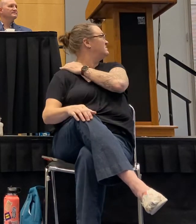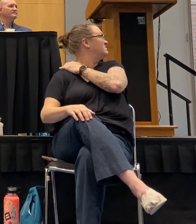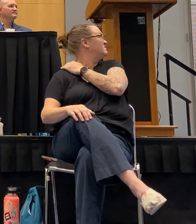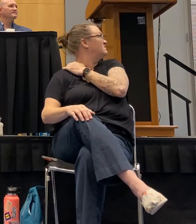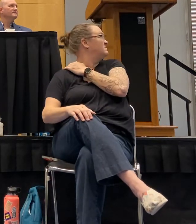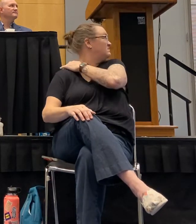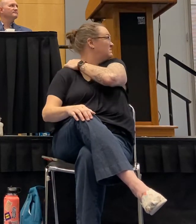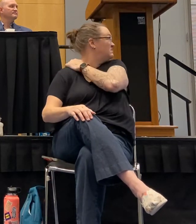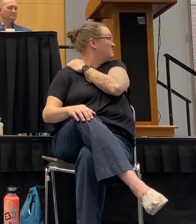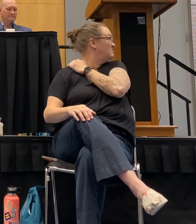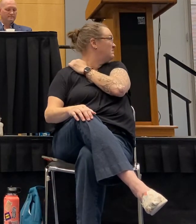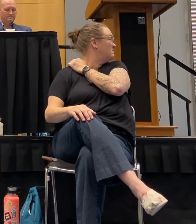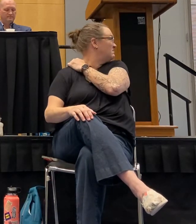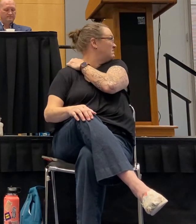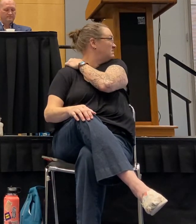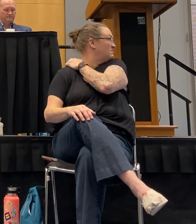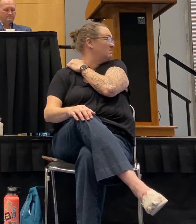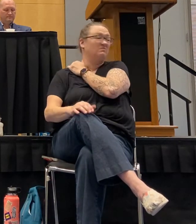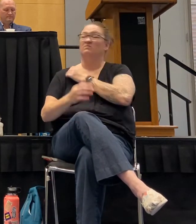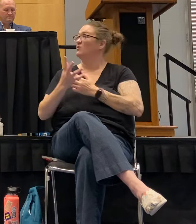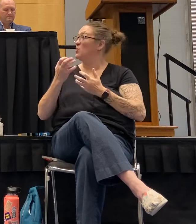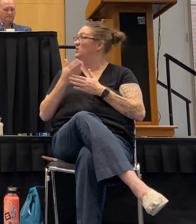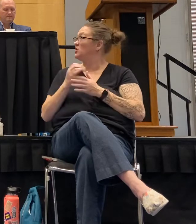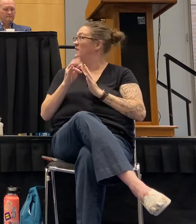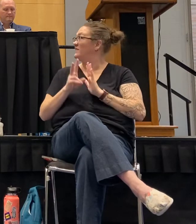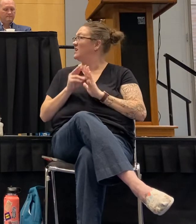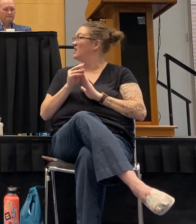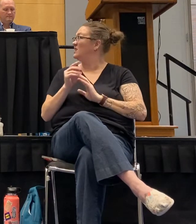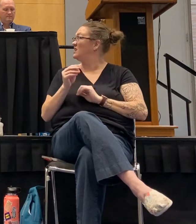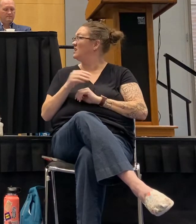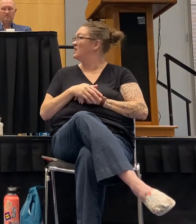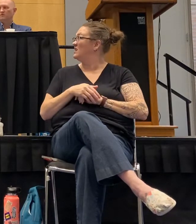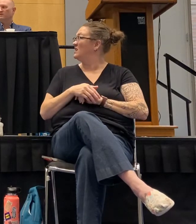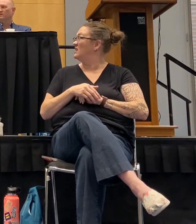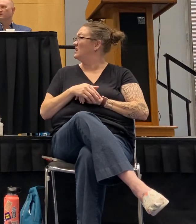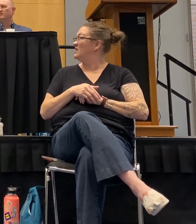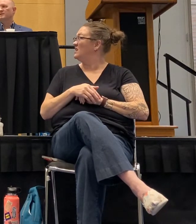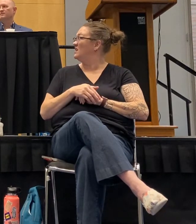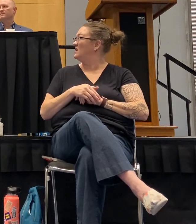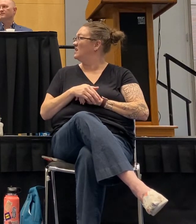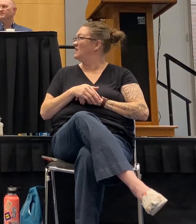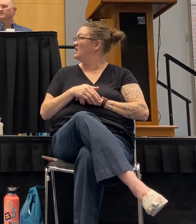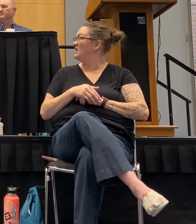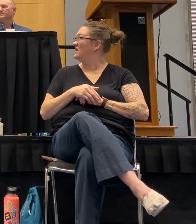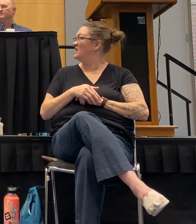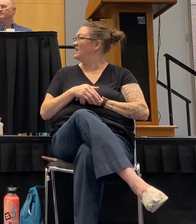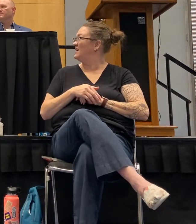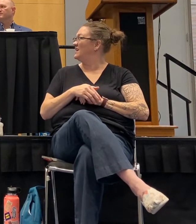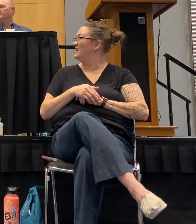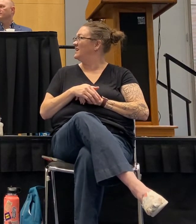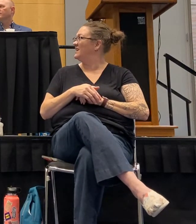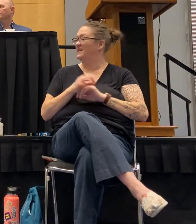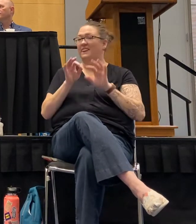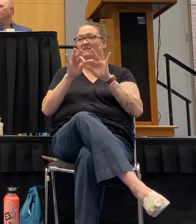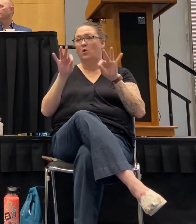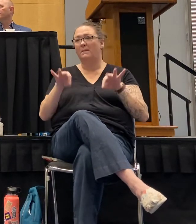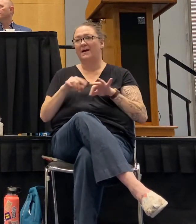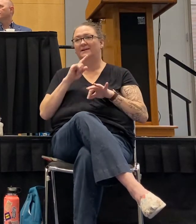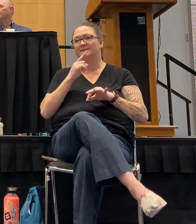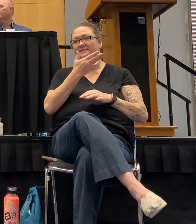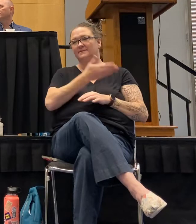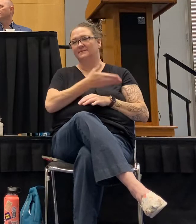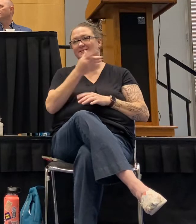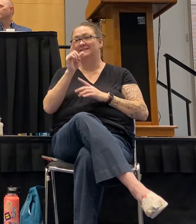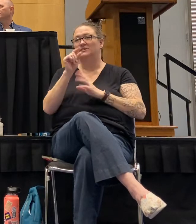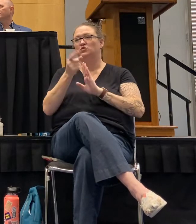Do we want to share this video here, or? No, I think we can just probably go to. Well, I'll just say essentially the format is it's